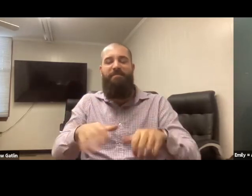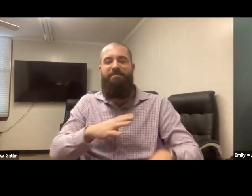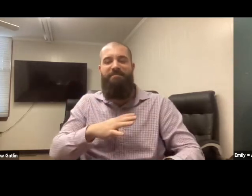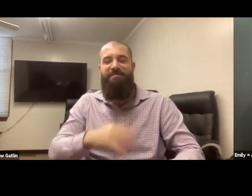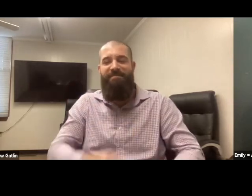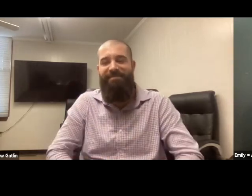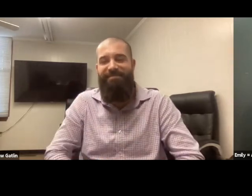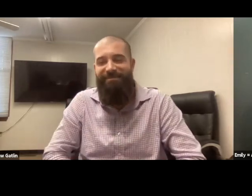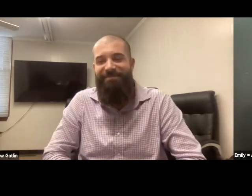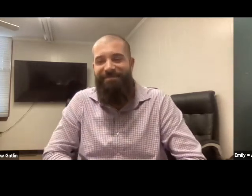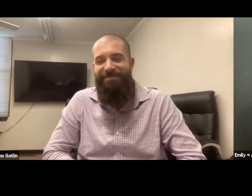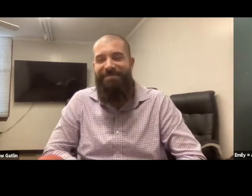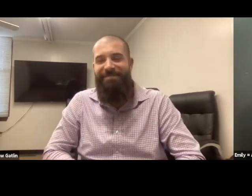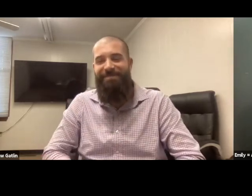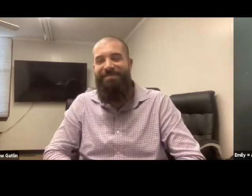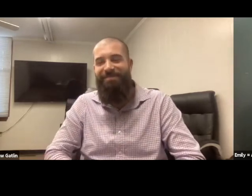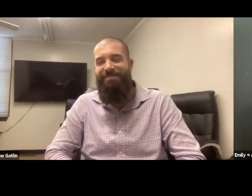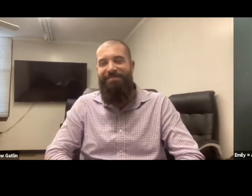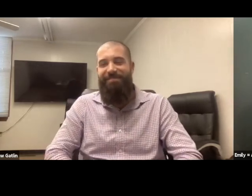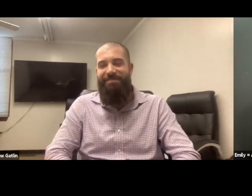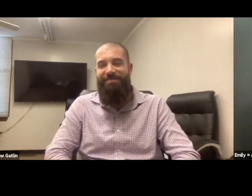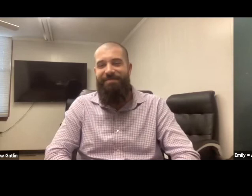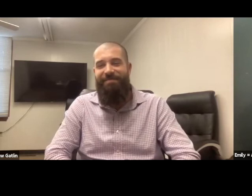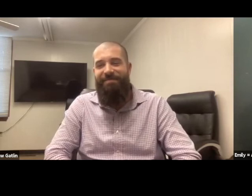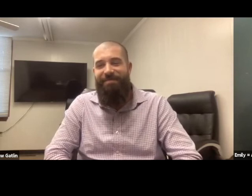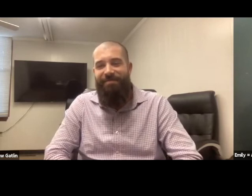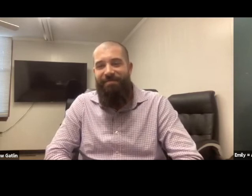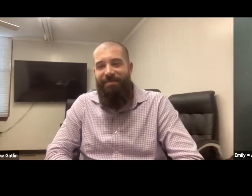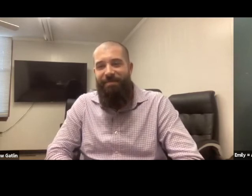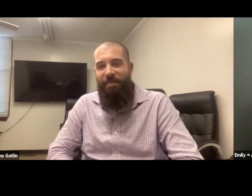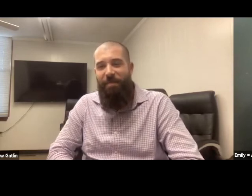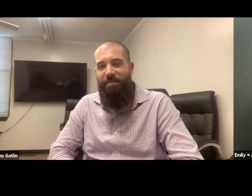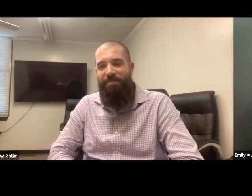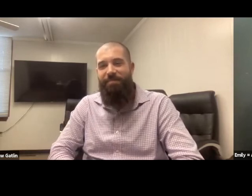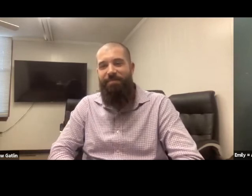You can type, you don't have to turn your video on if you don't want to, Catherine.